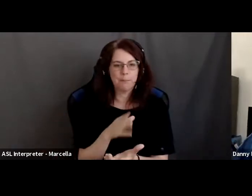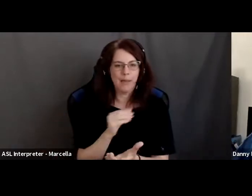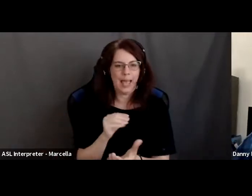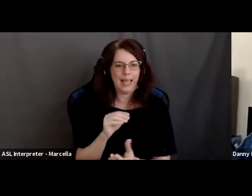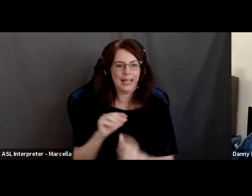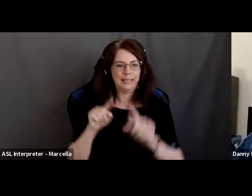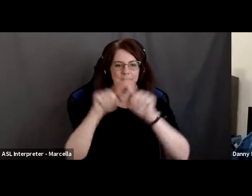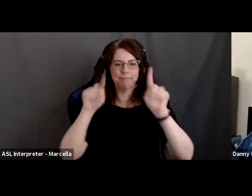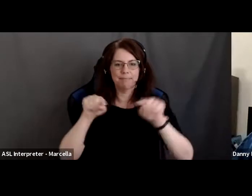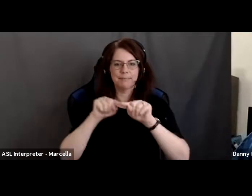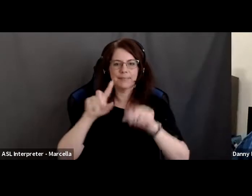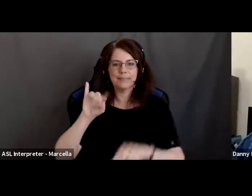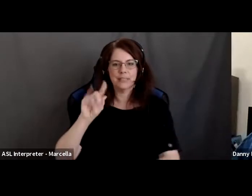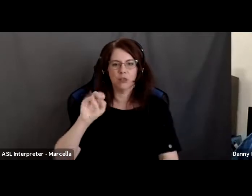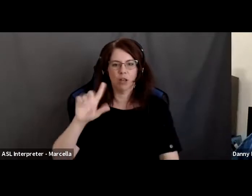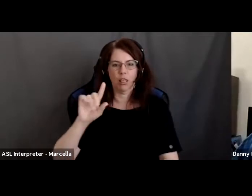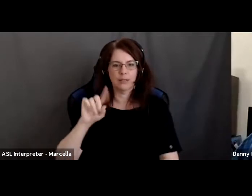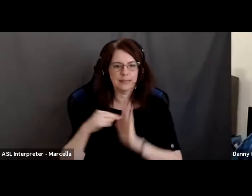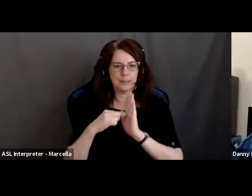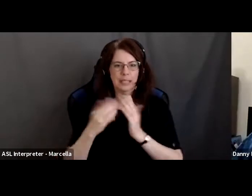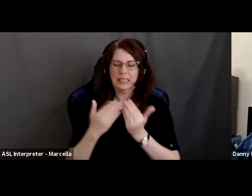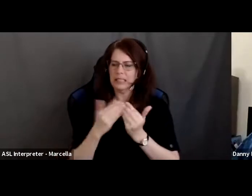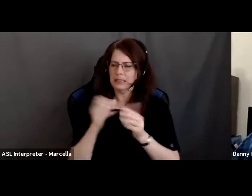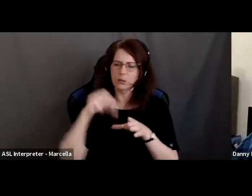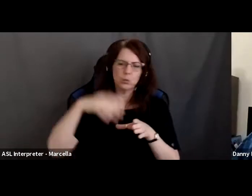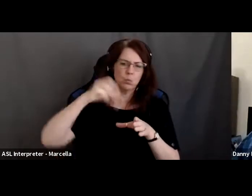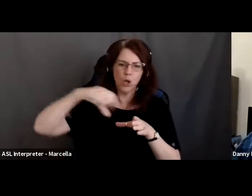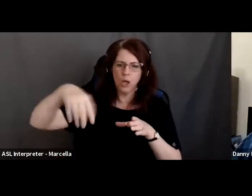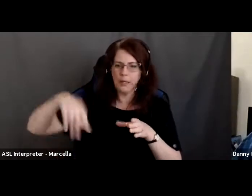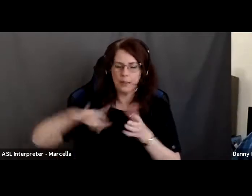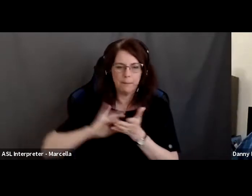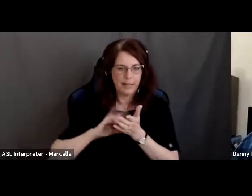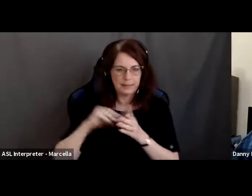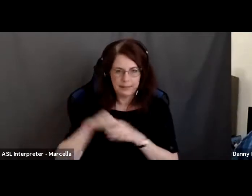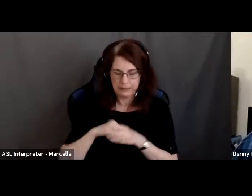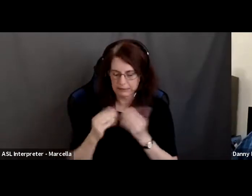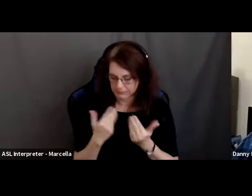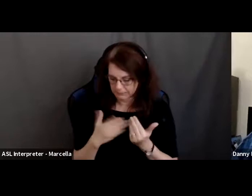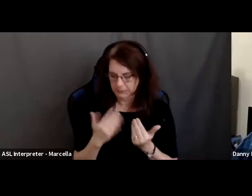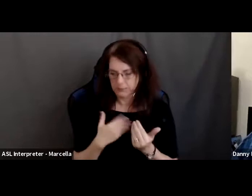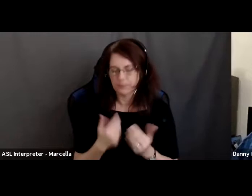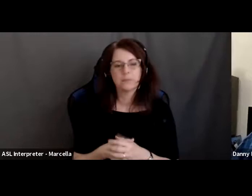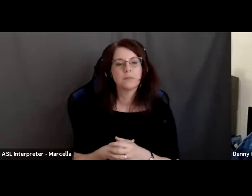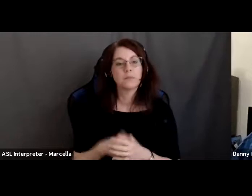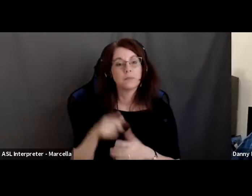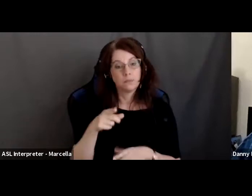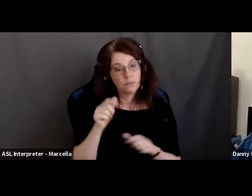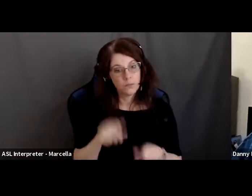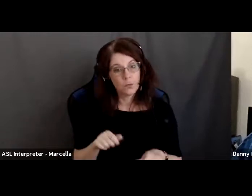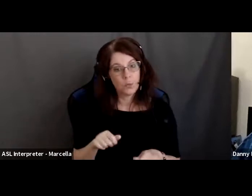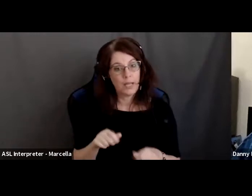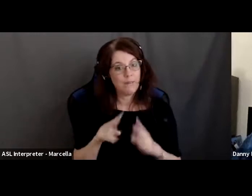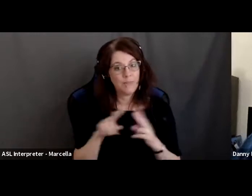digital display on it. It's very easy to load the medications into it. And you can actually be